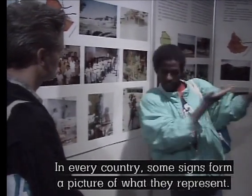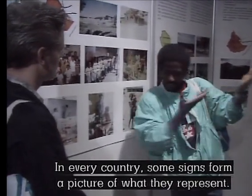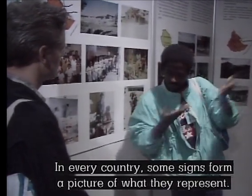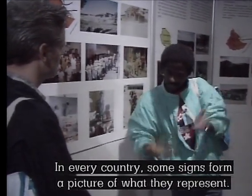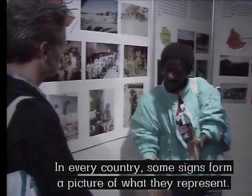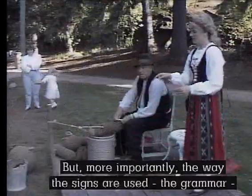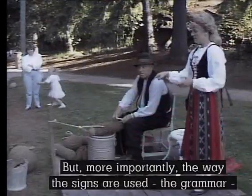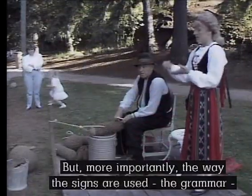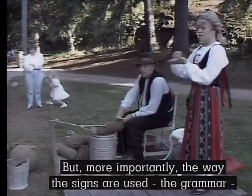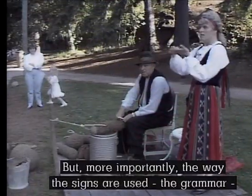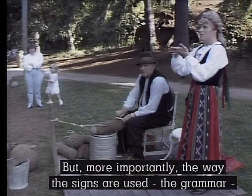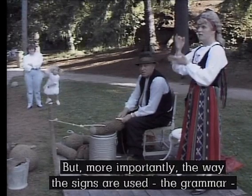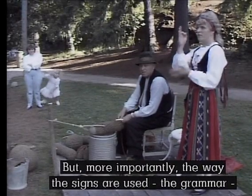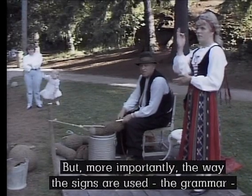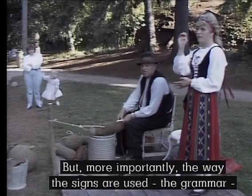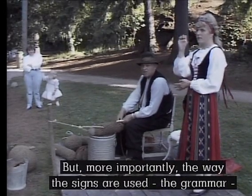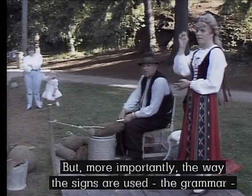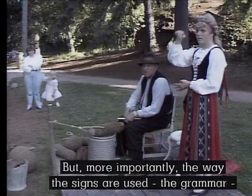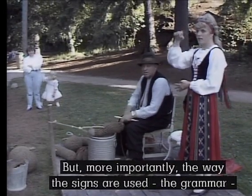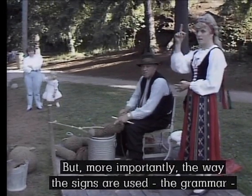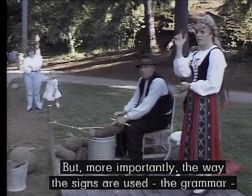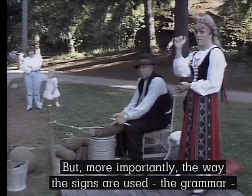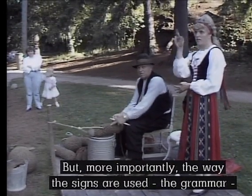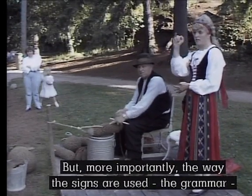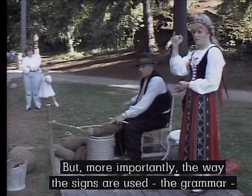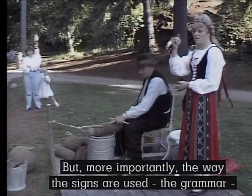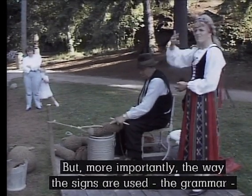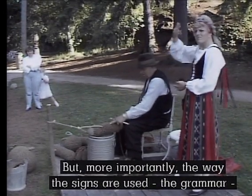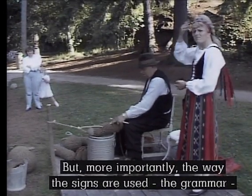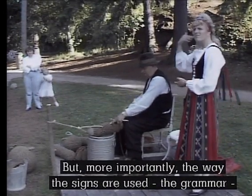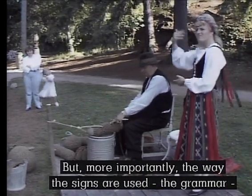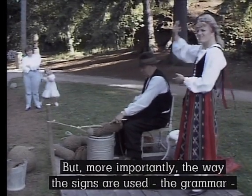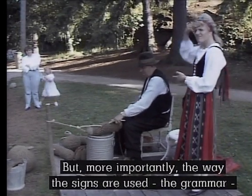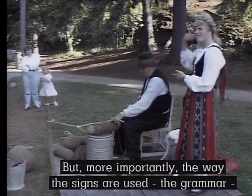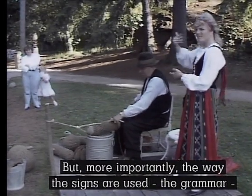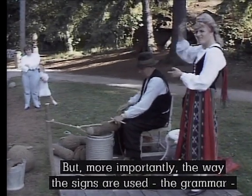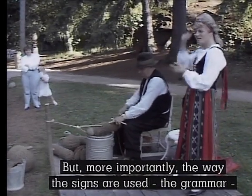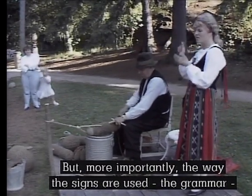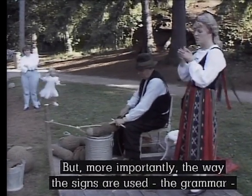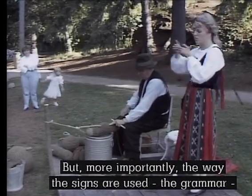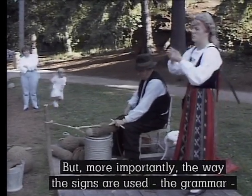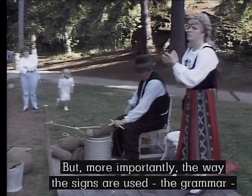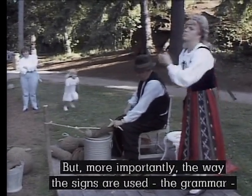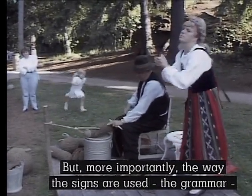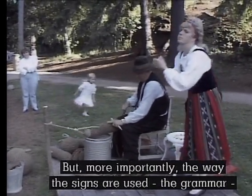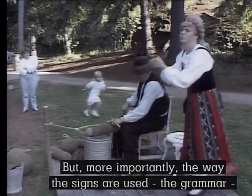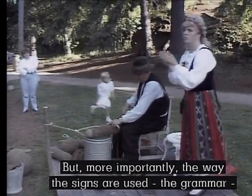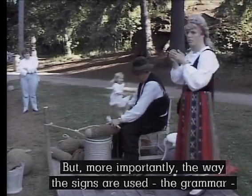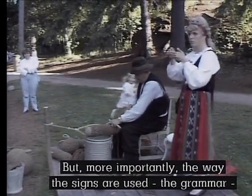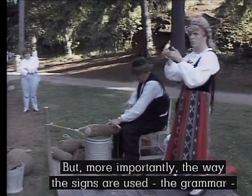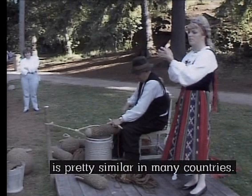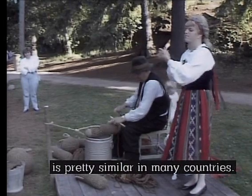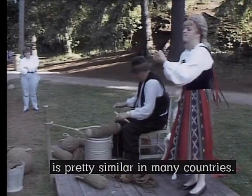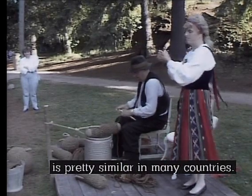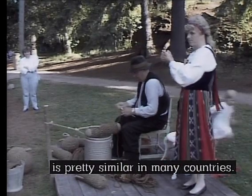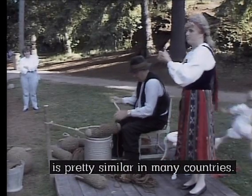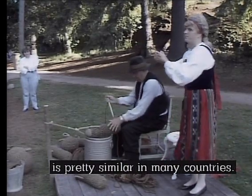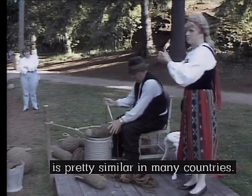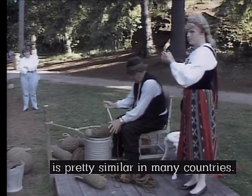picture of what they represent, but more importantly, because the way that signs are used, the grammar of sign language, is pretty